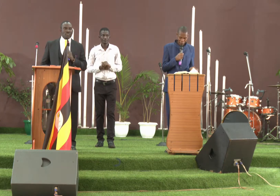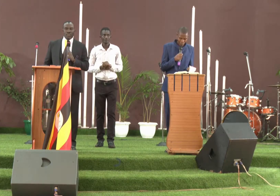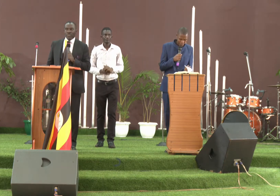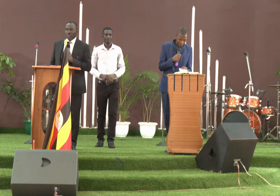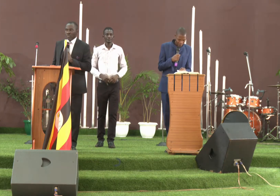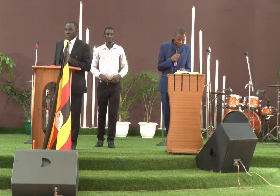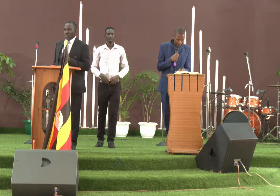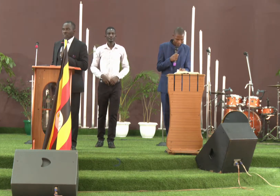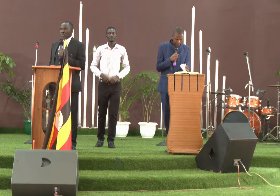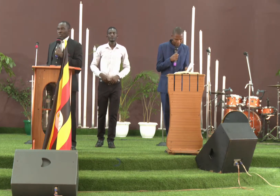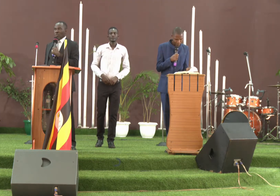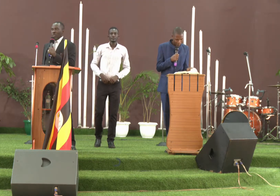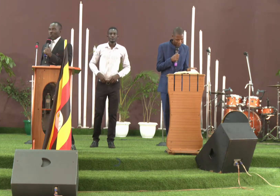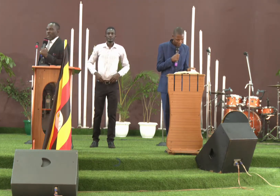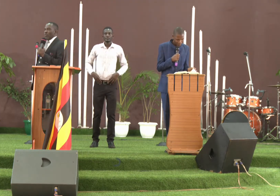before the Lord.